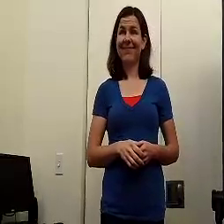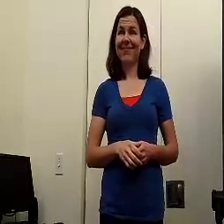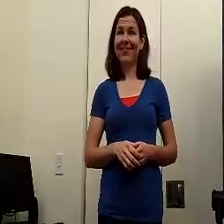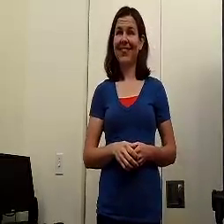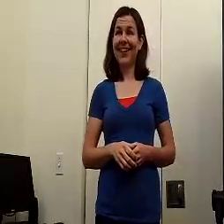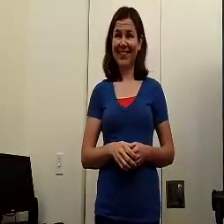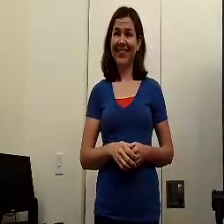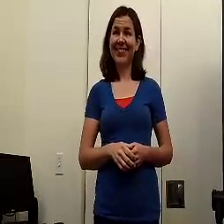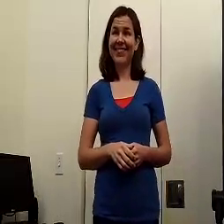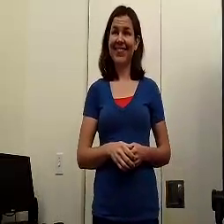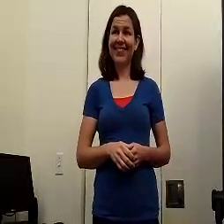Yeah.